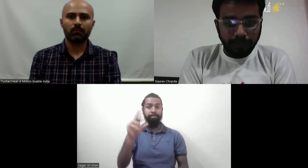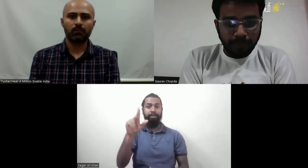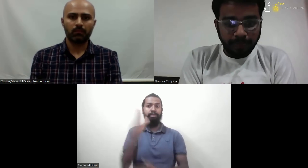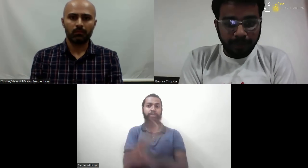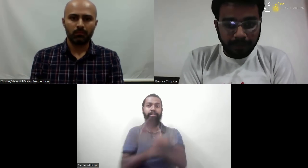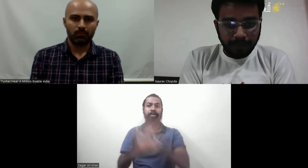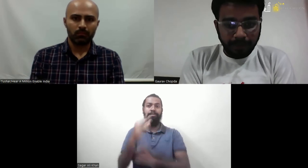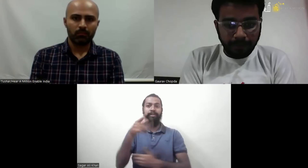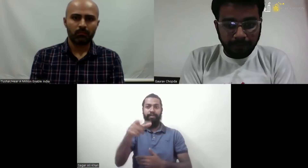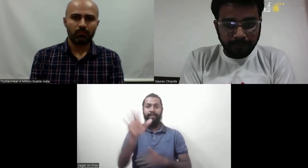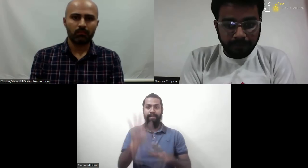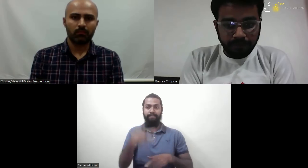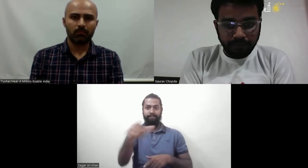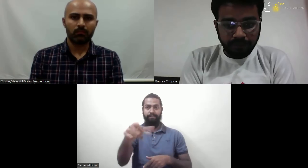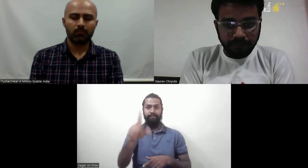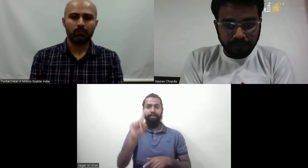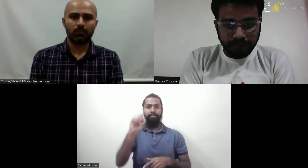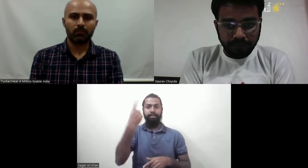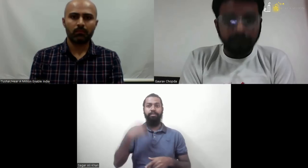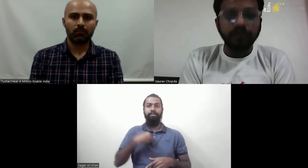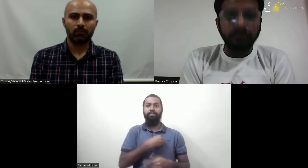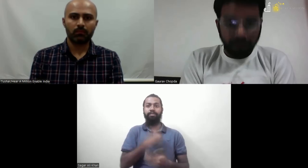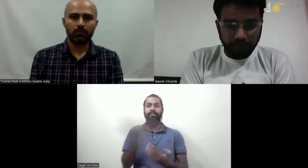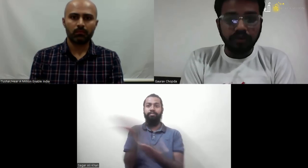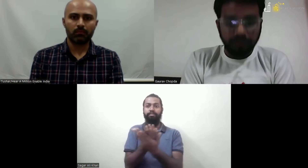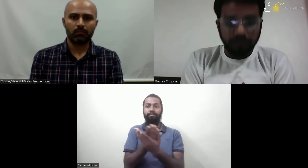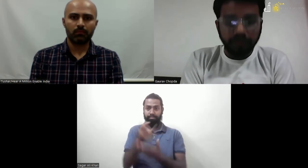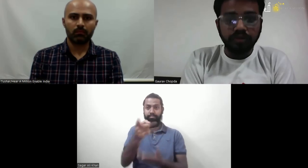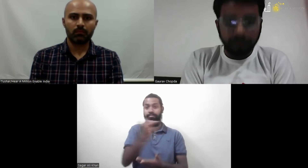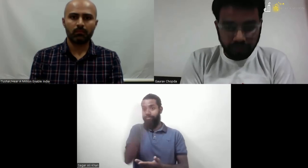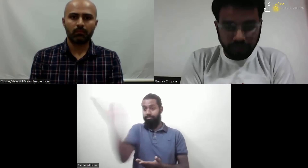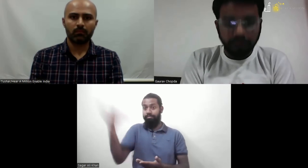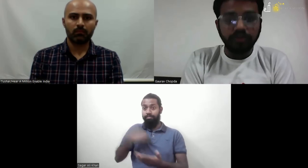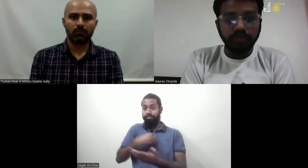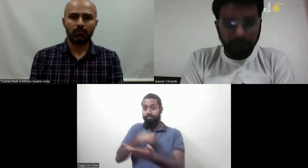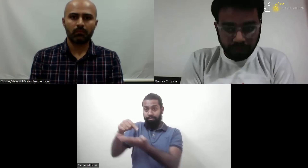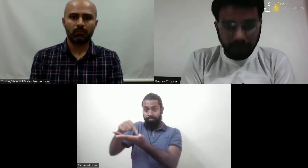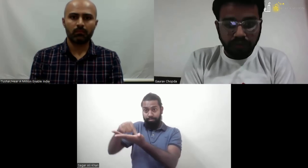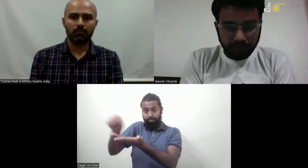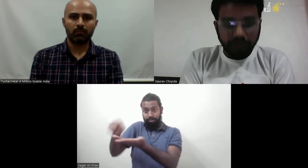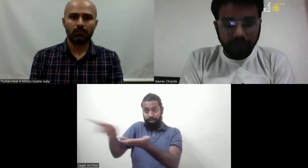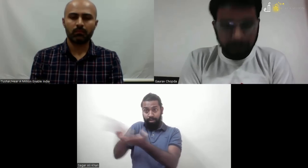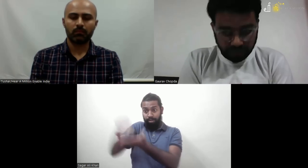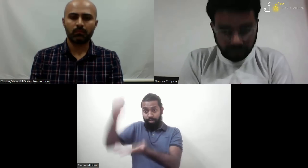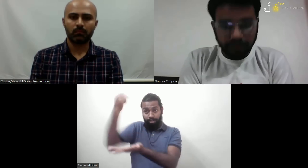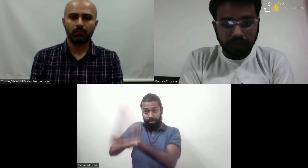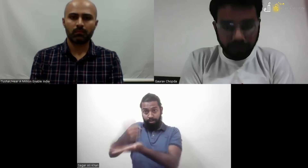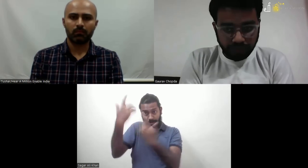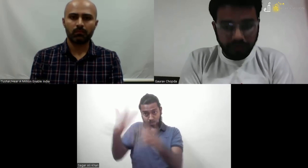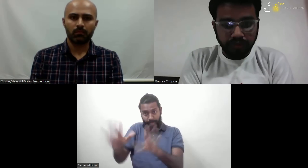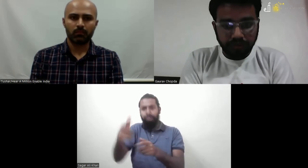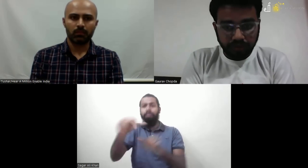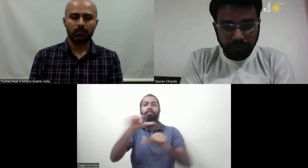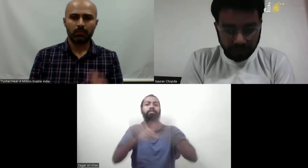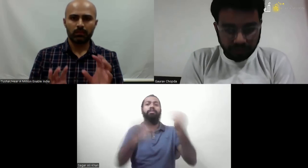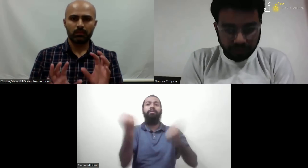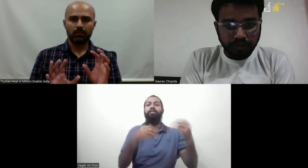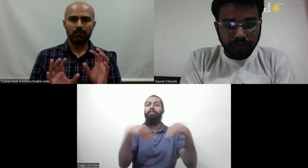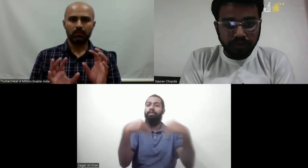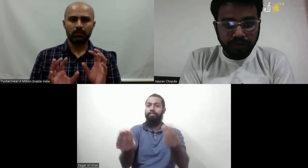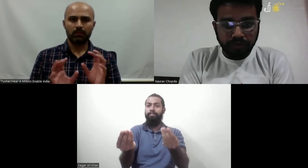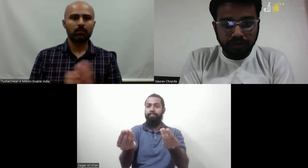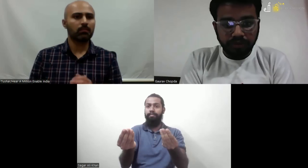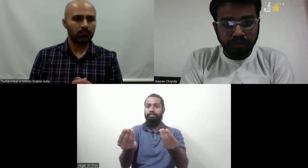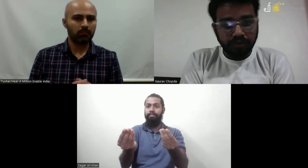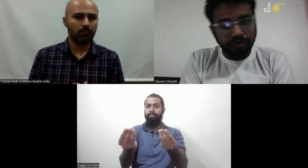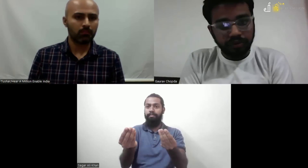eye. So, if you have a low vision, so you need to go to the doctors to get the medical certification. If